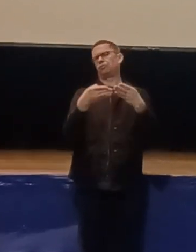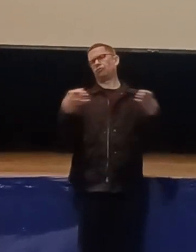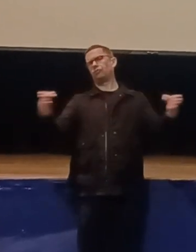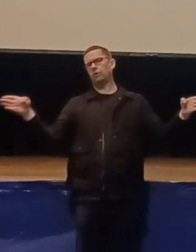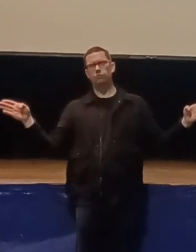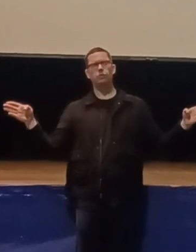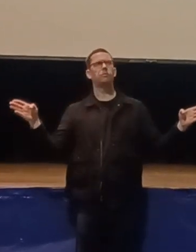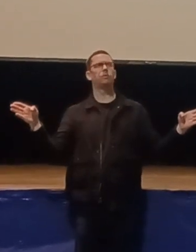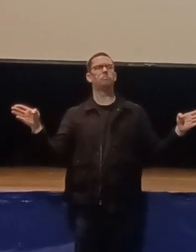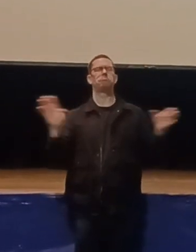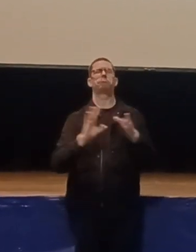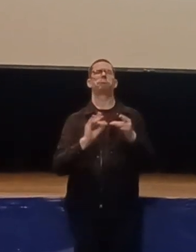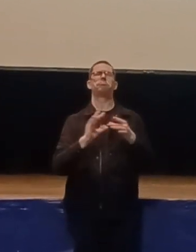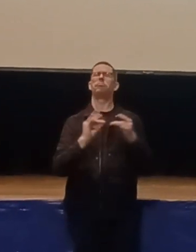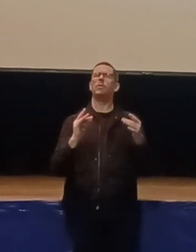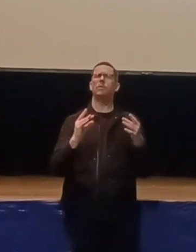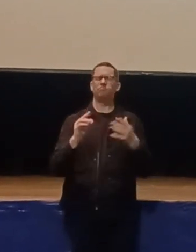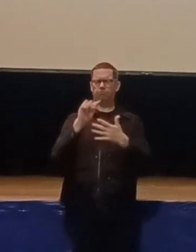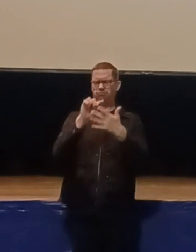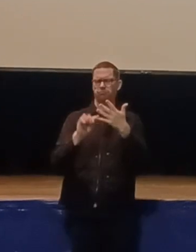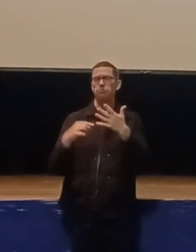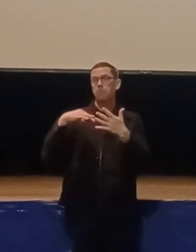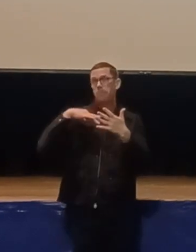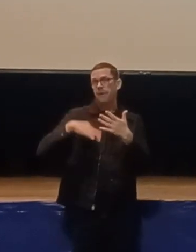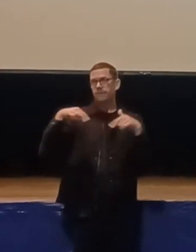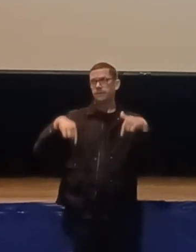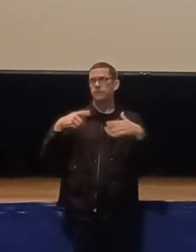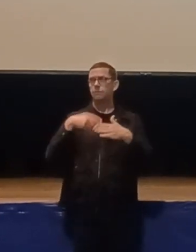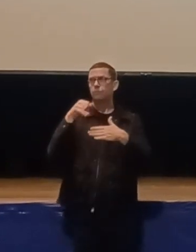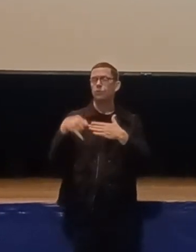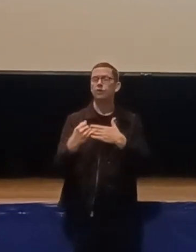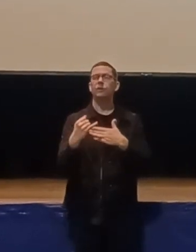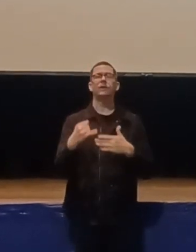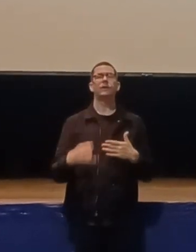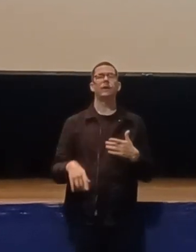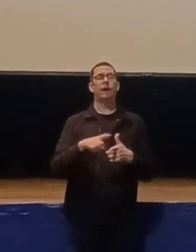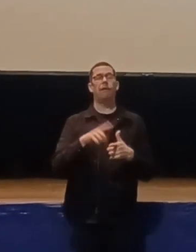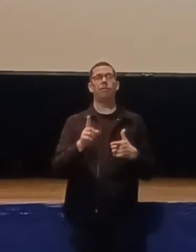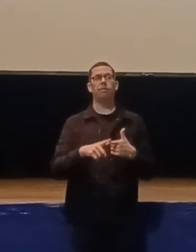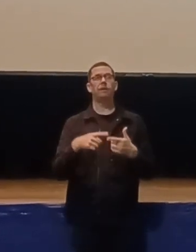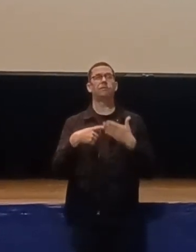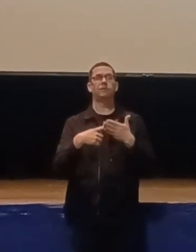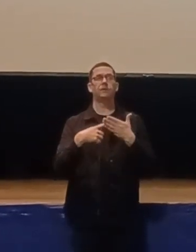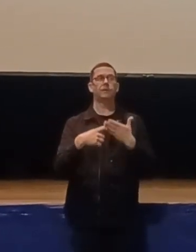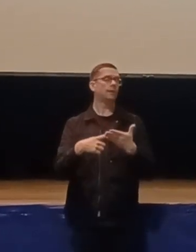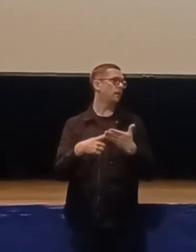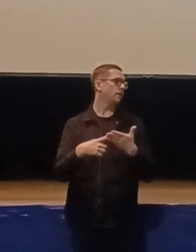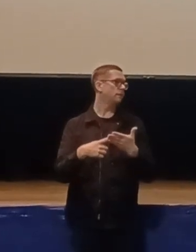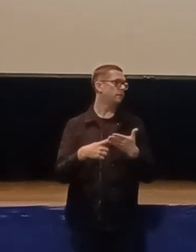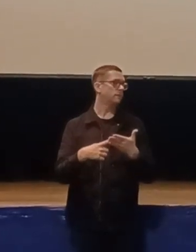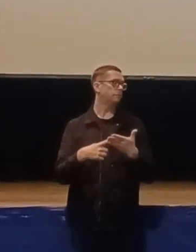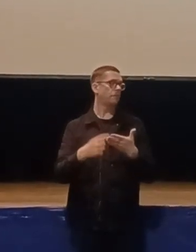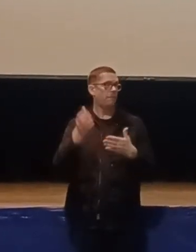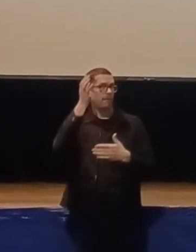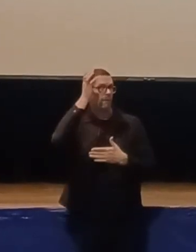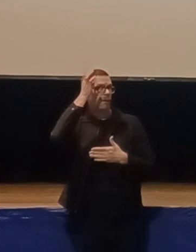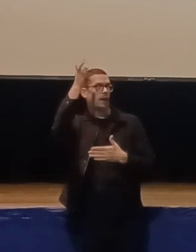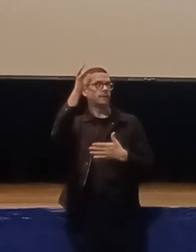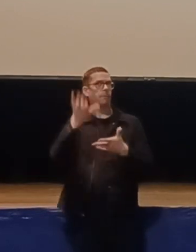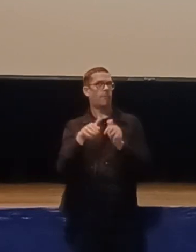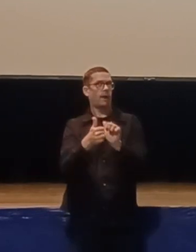of what are the benefits of this project. Then we'll talk about where we are with the concept for the new